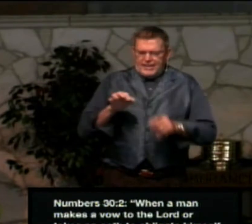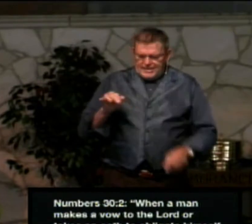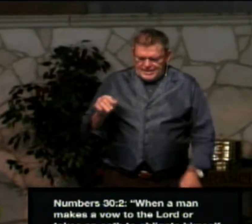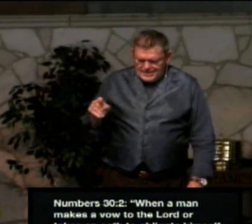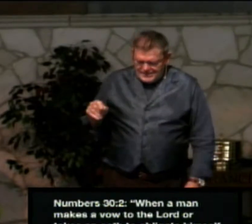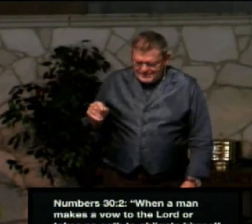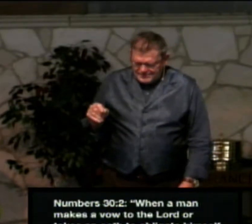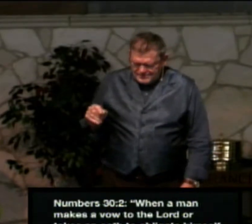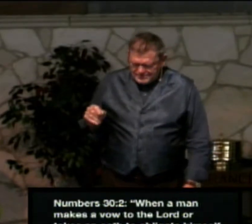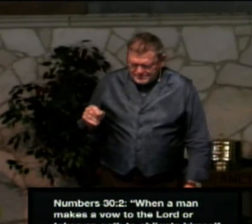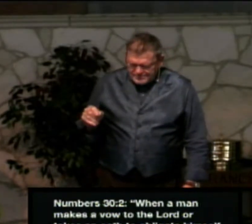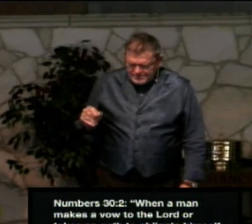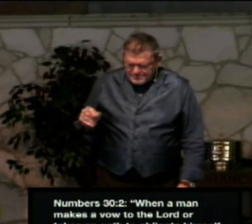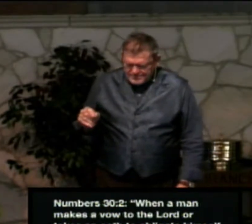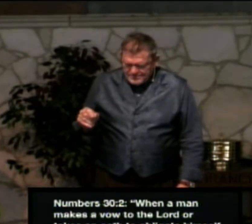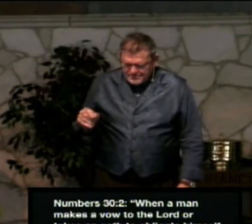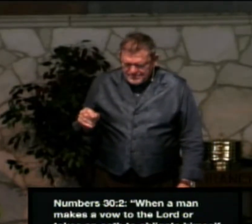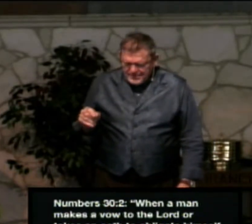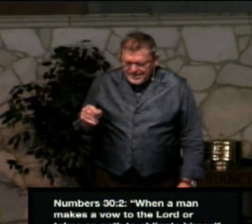fulfill it.